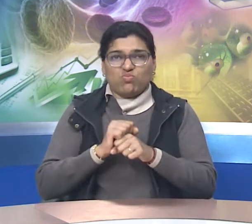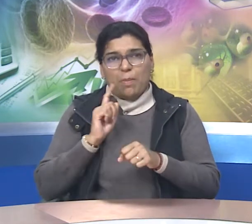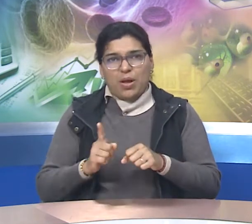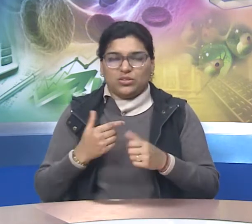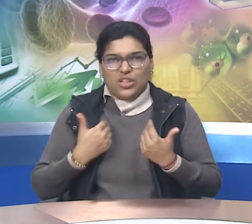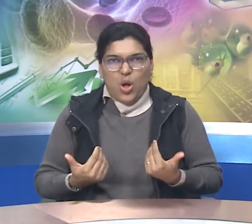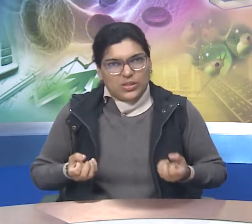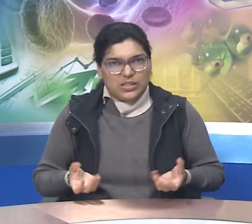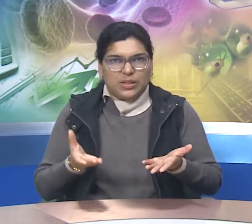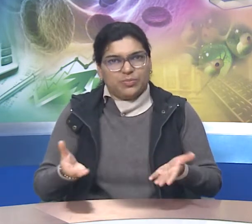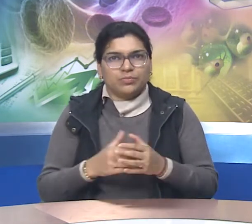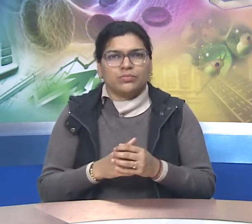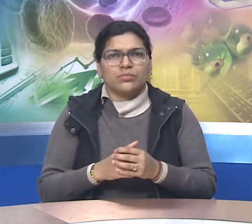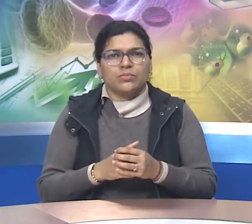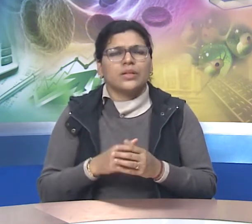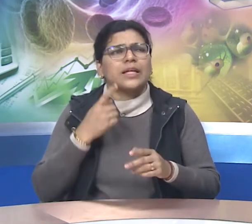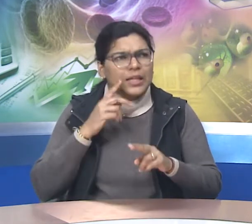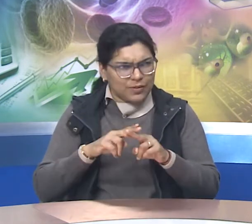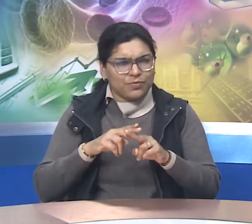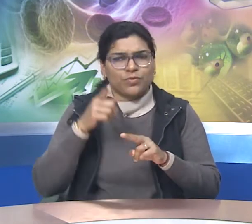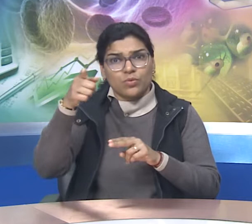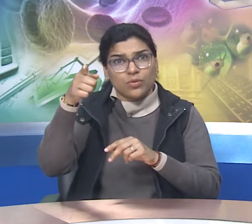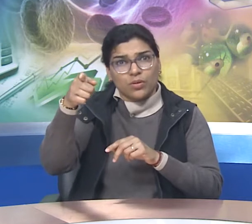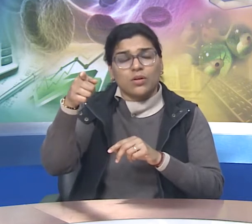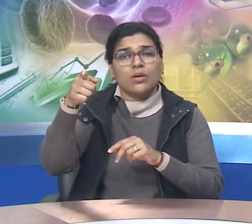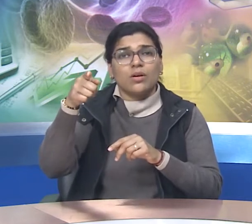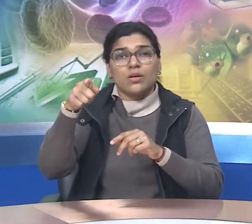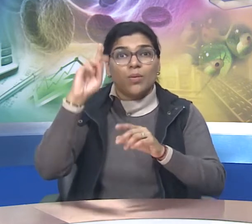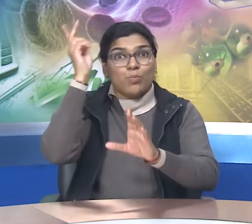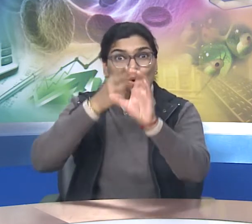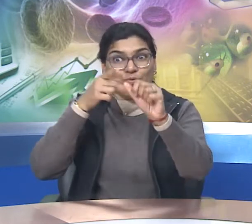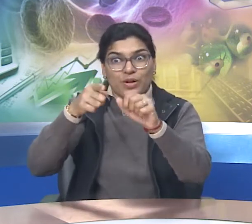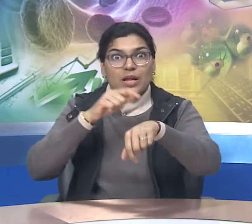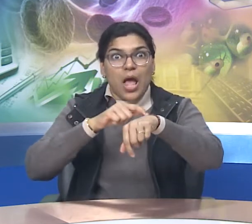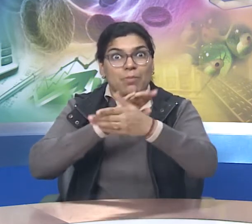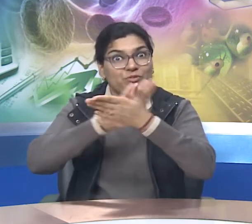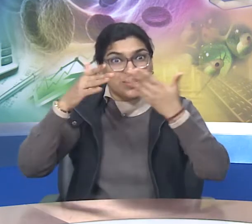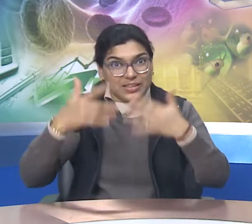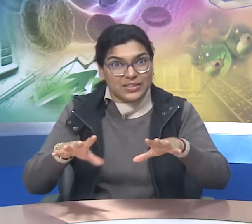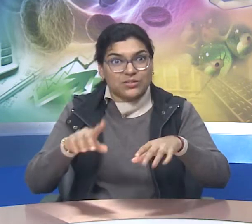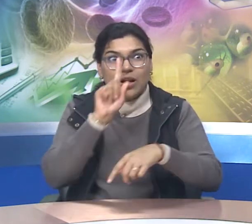I must work now, but you come to see me